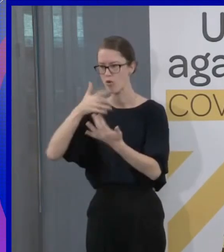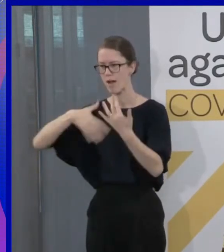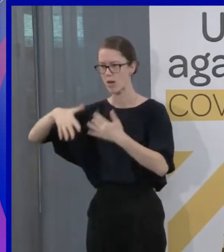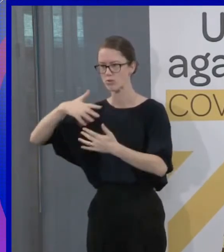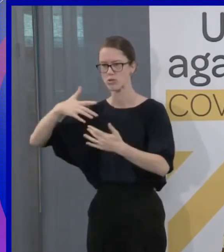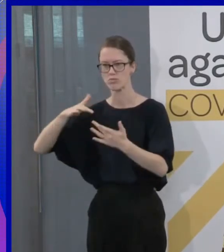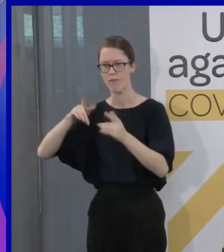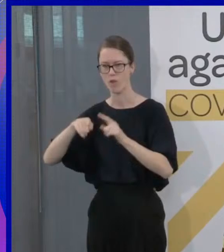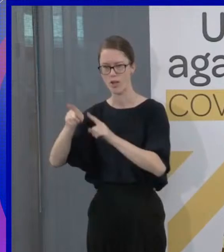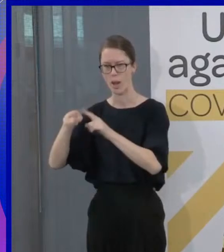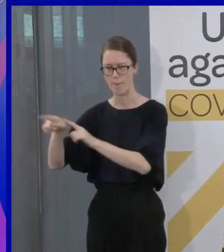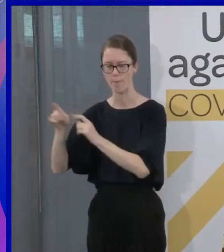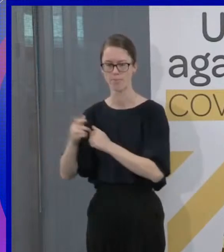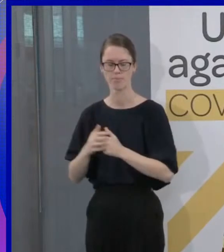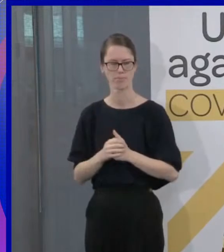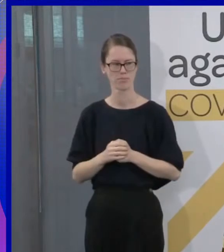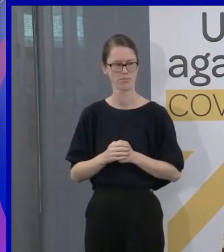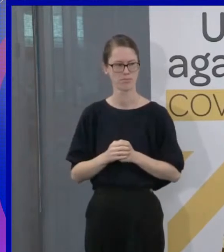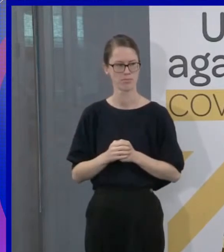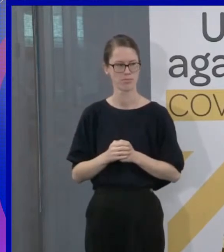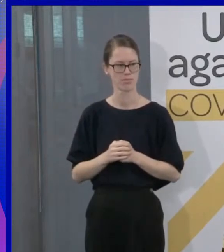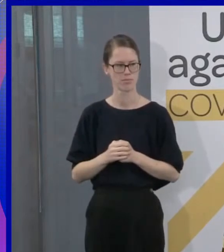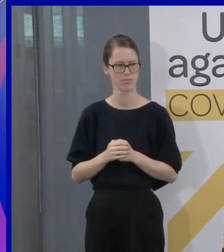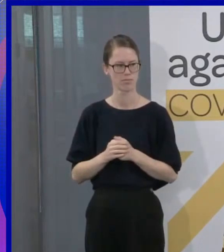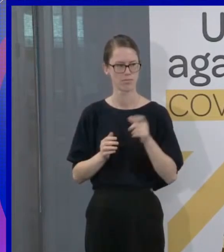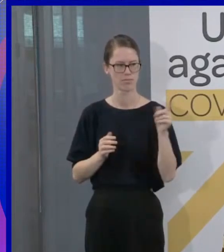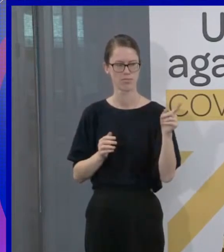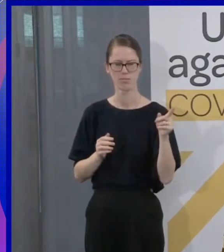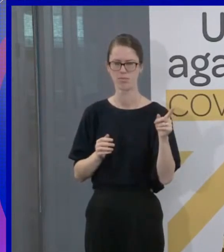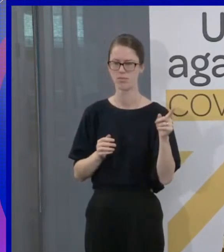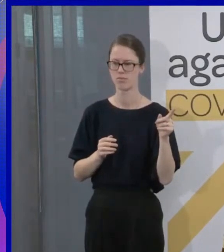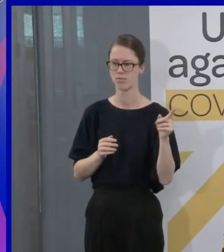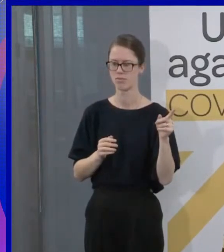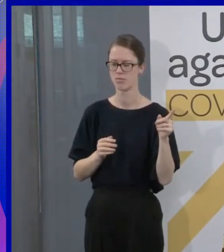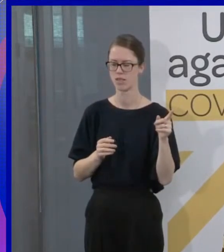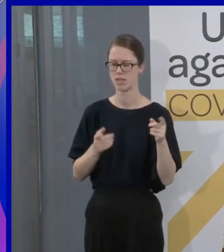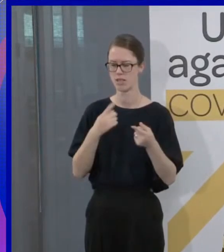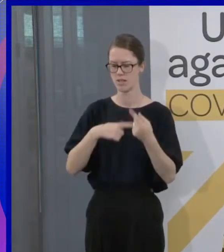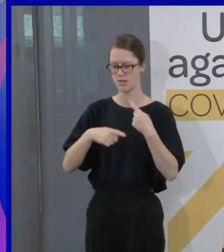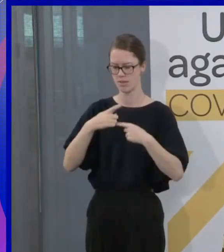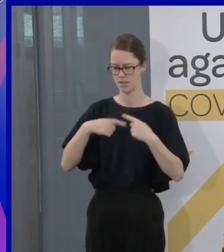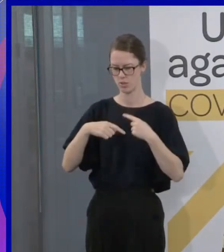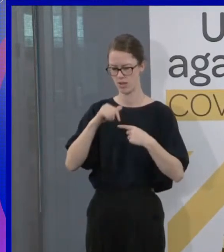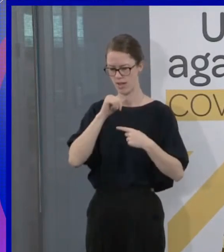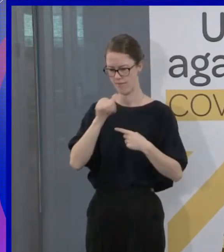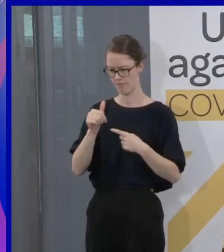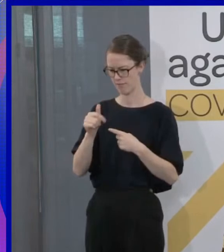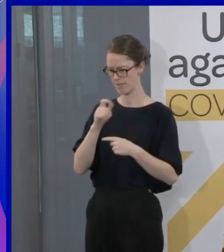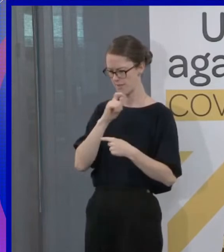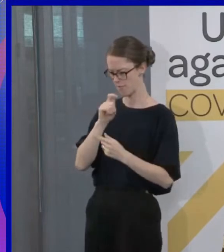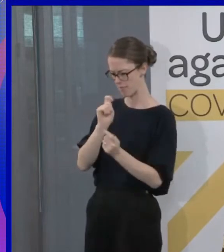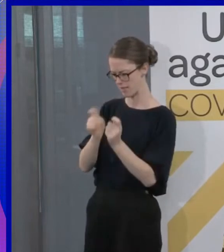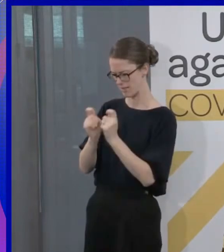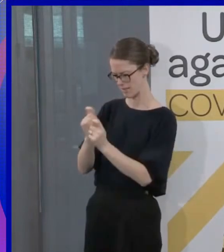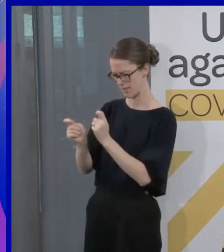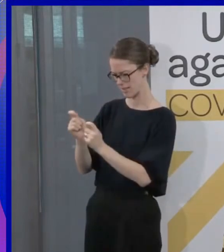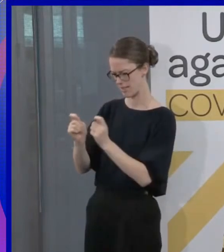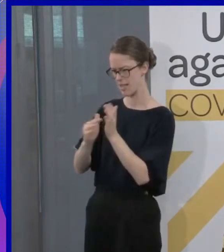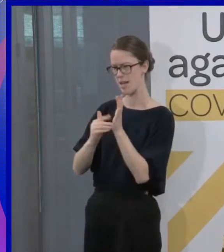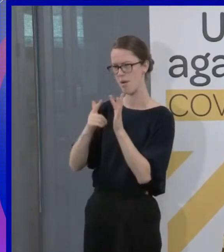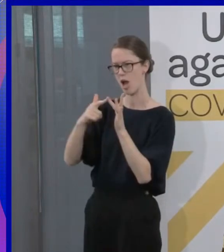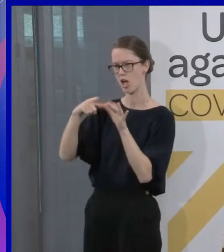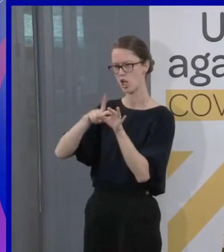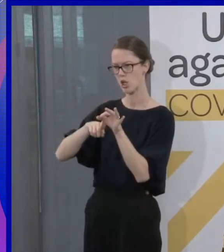contact tracing is done. Yes, and just back to the whole tension around whether tests were being done of MIQ and border staff previously. You've said